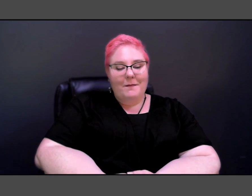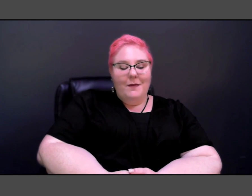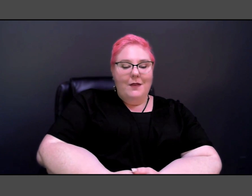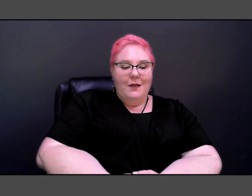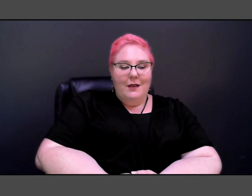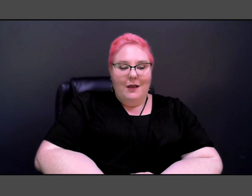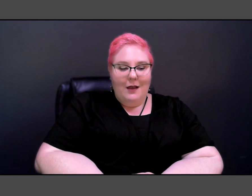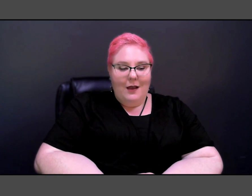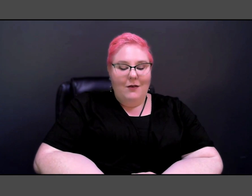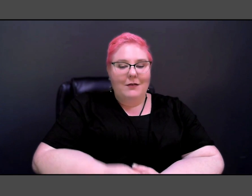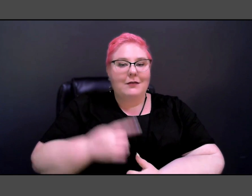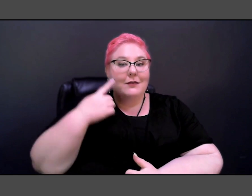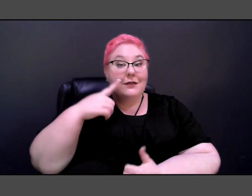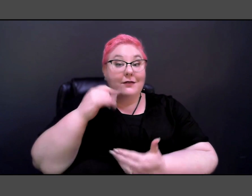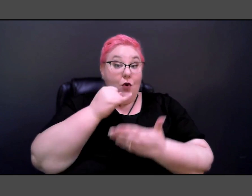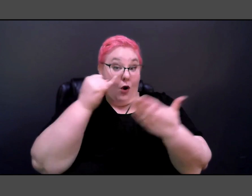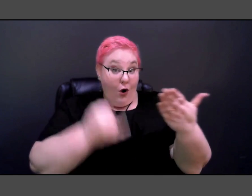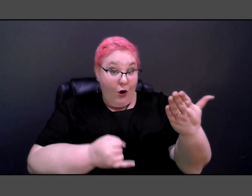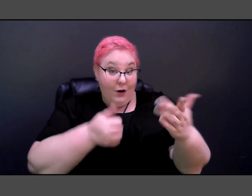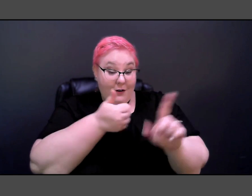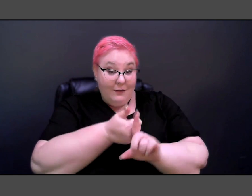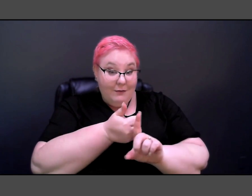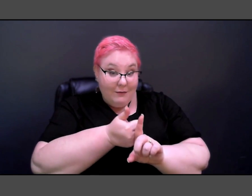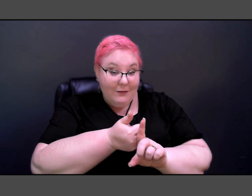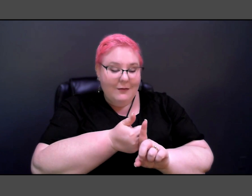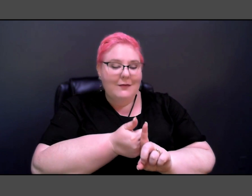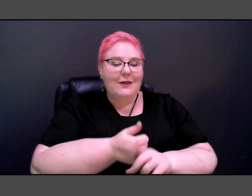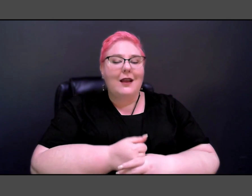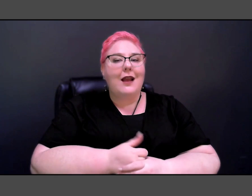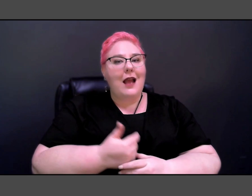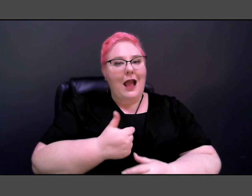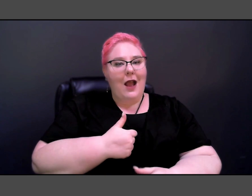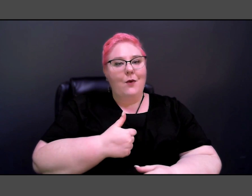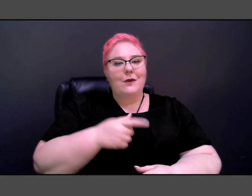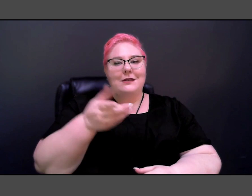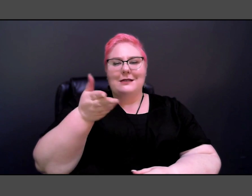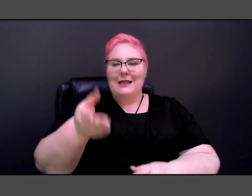art goes, I was in Olympic Park, and